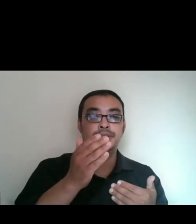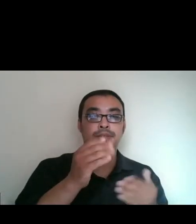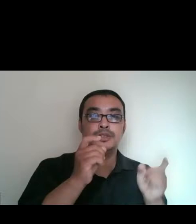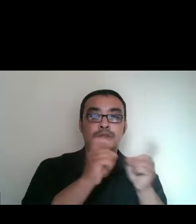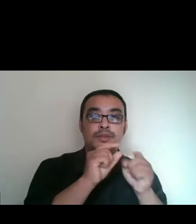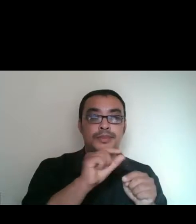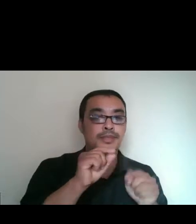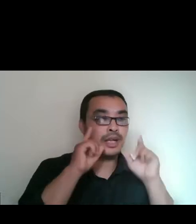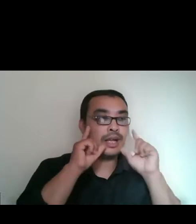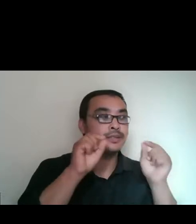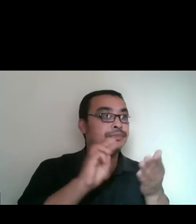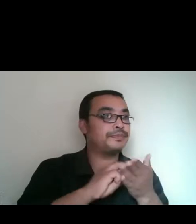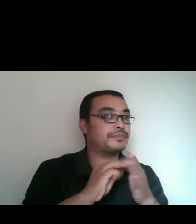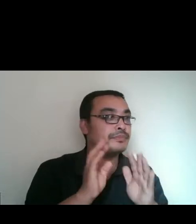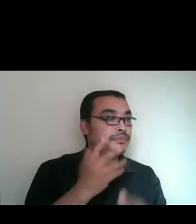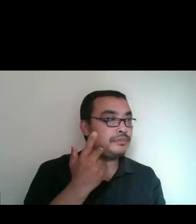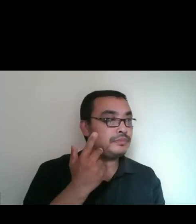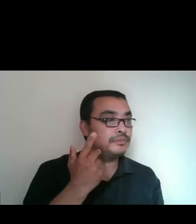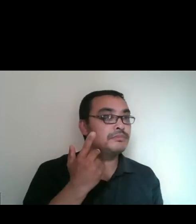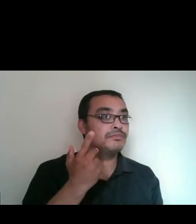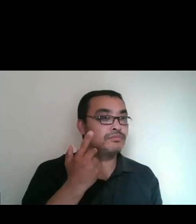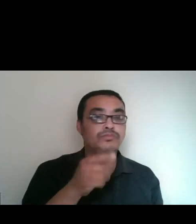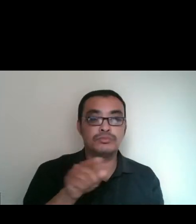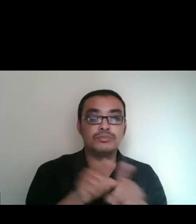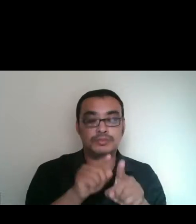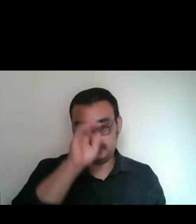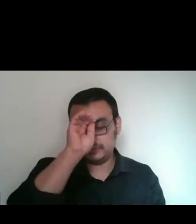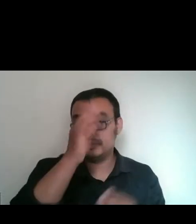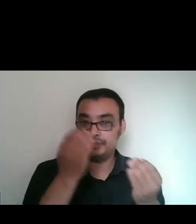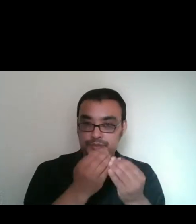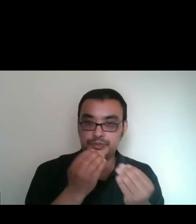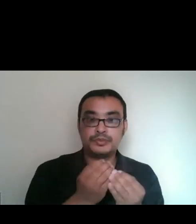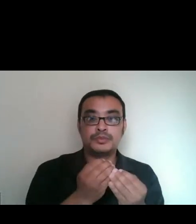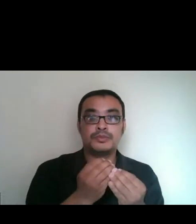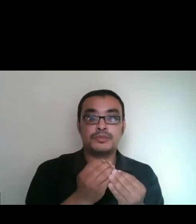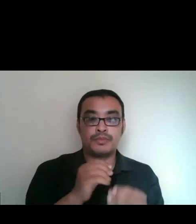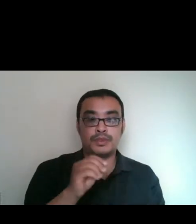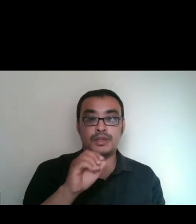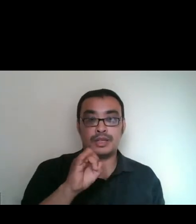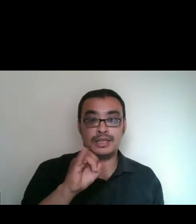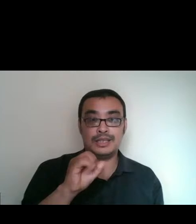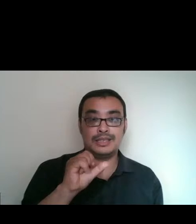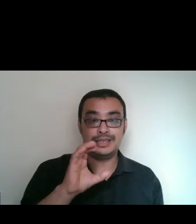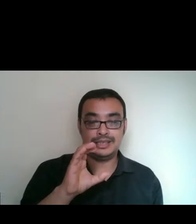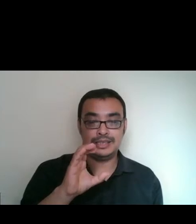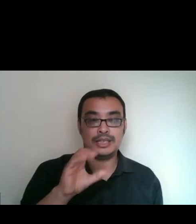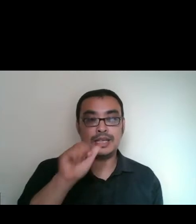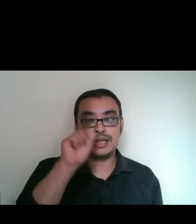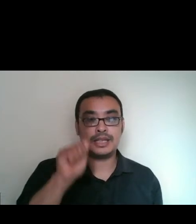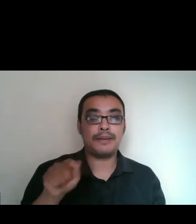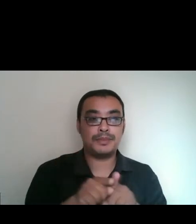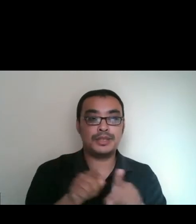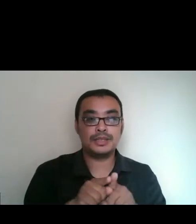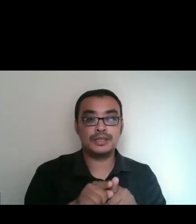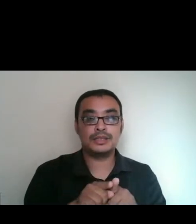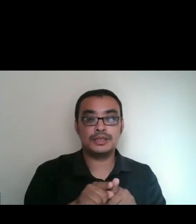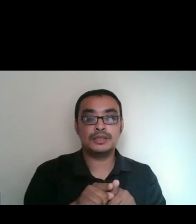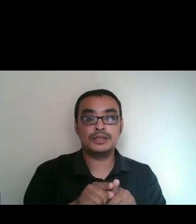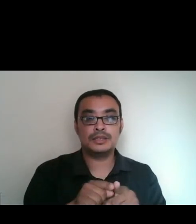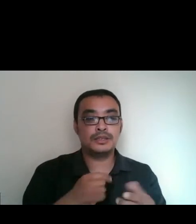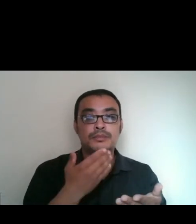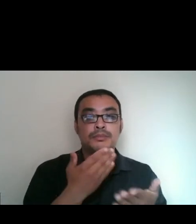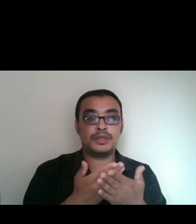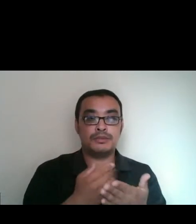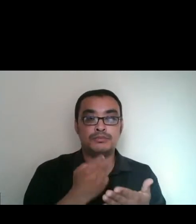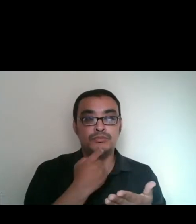expected there. And I'm also happy just to announce that today ILC Asia also announced the call for proposal for